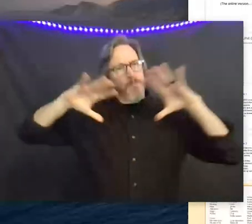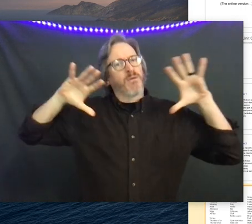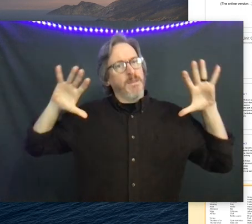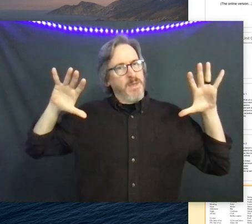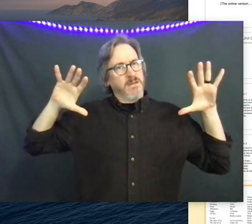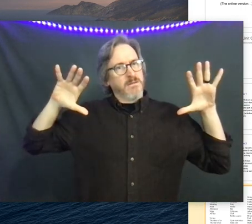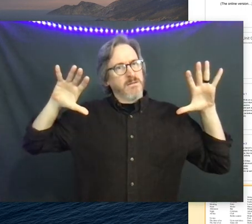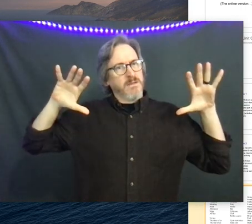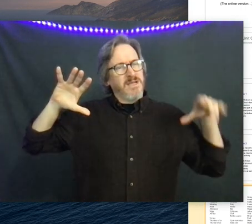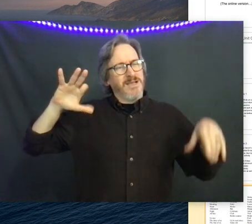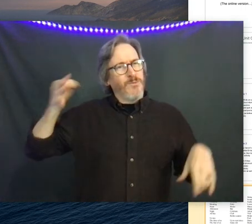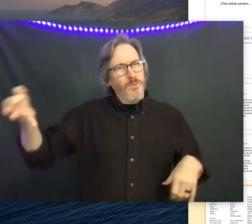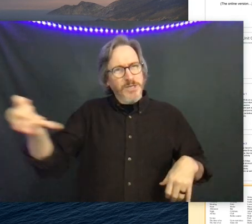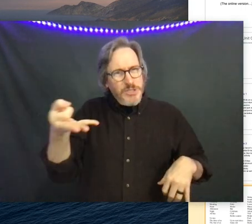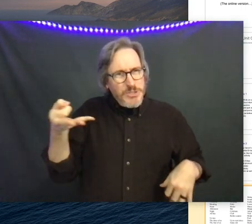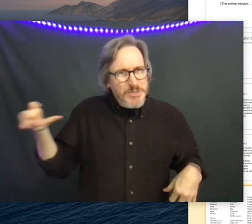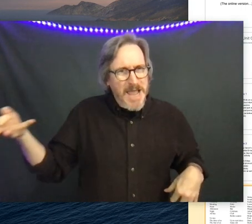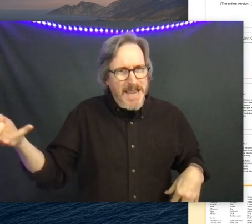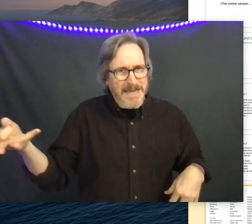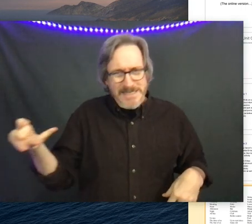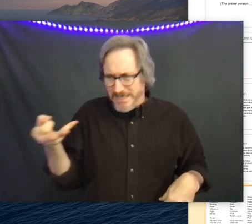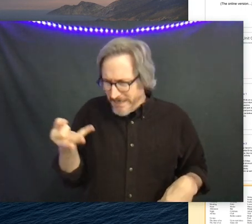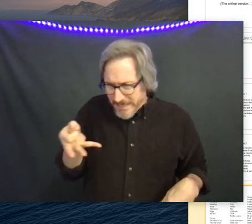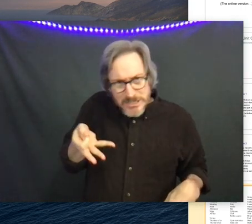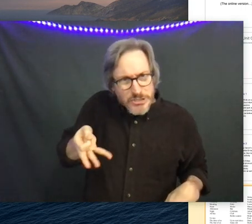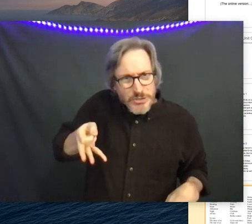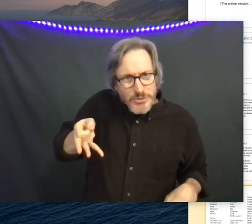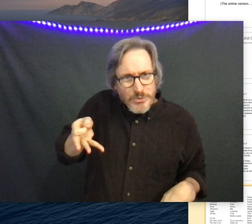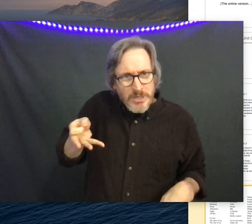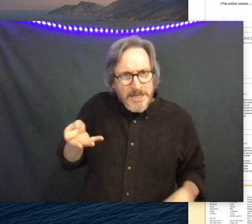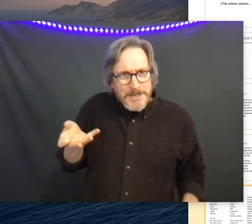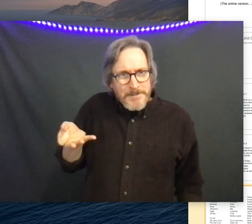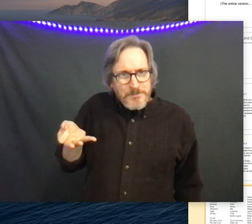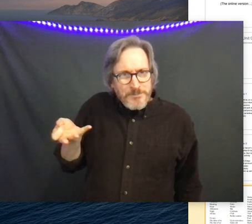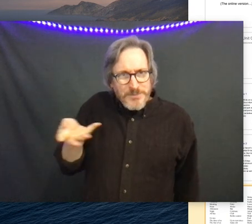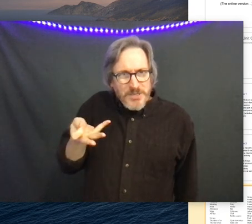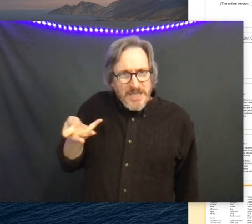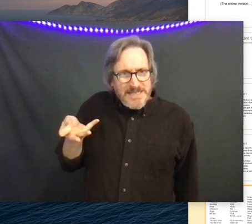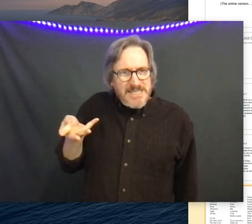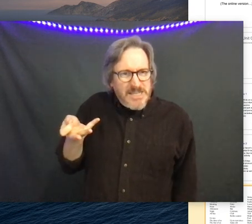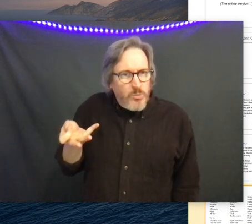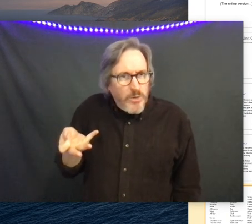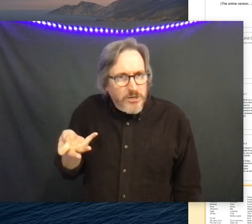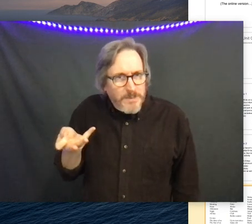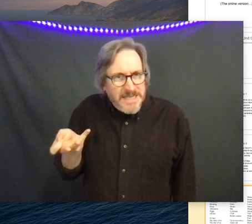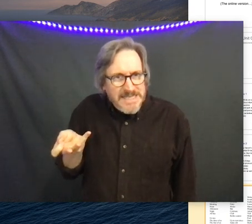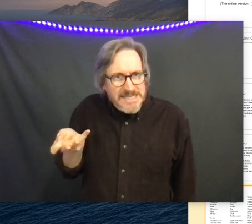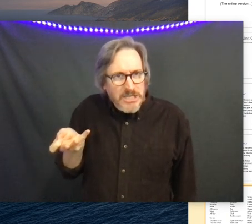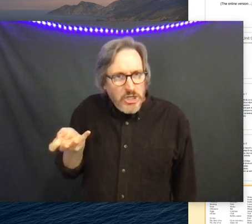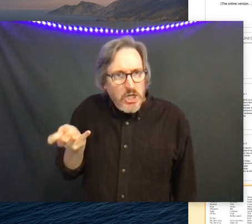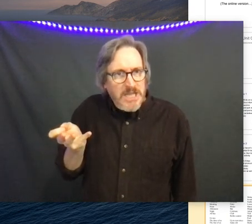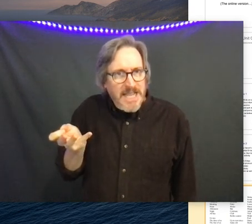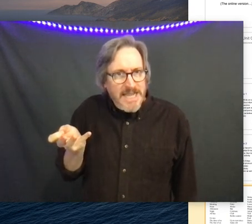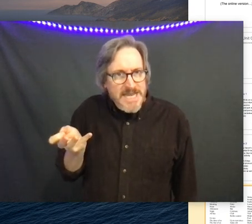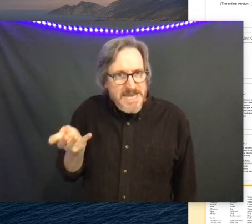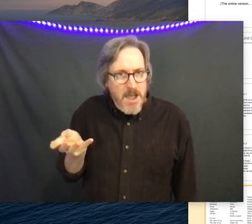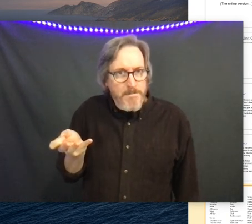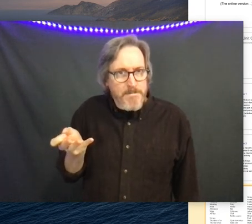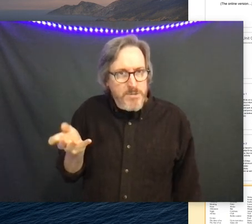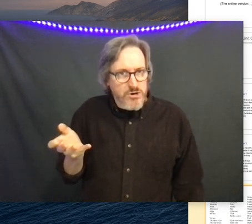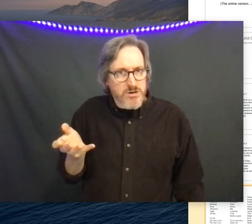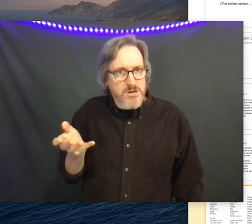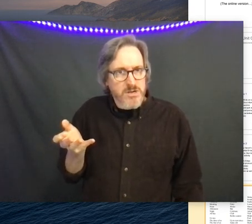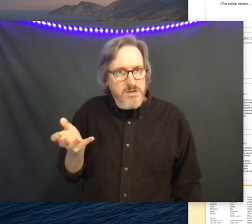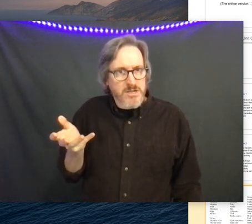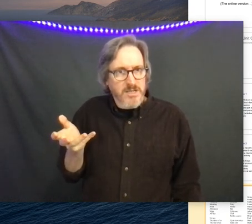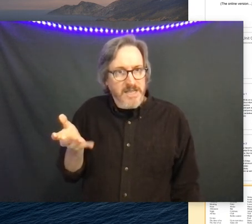of the upper limit. We wouldn't do 9. It's a little too. It's weird because it doesn't look like a